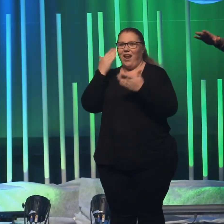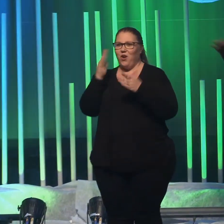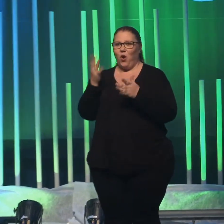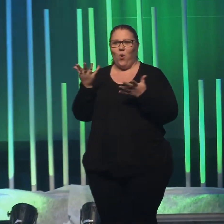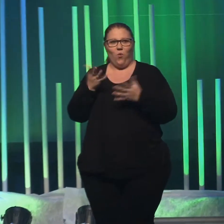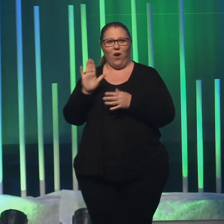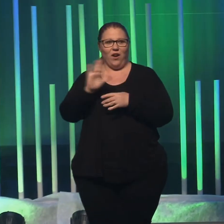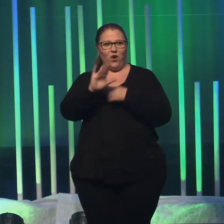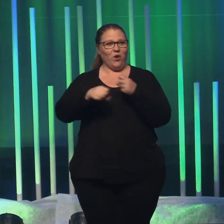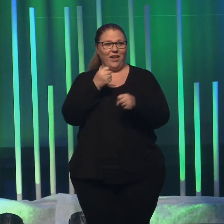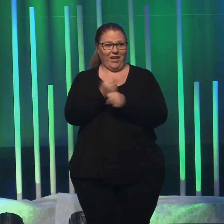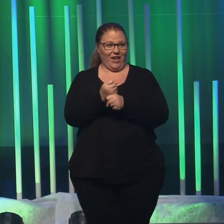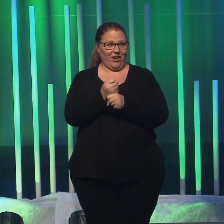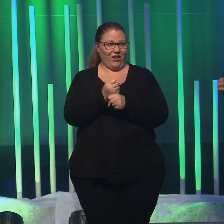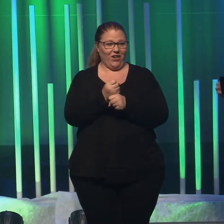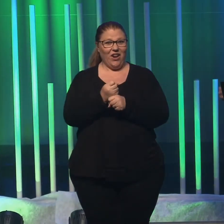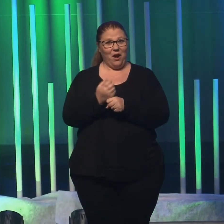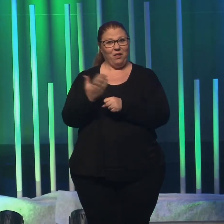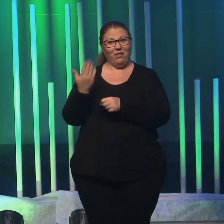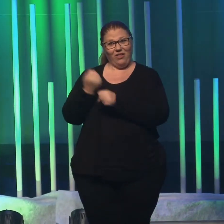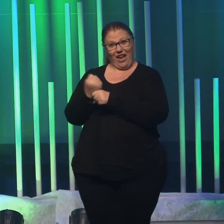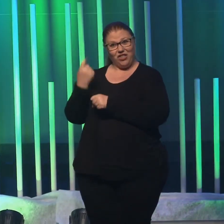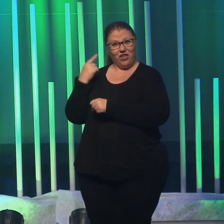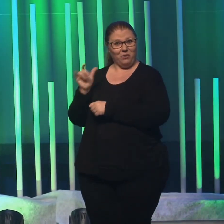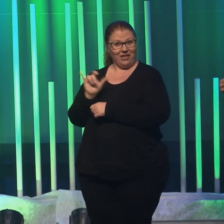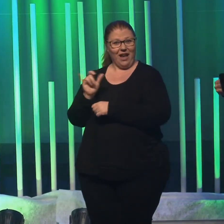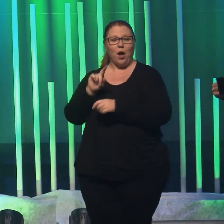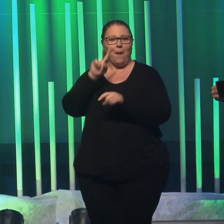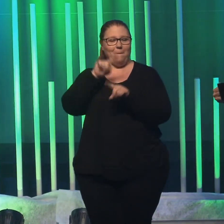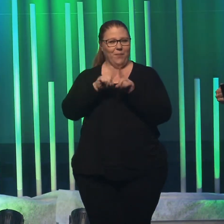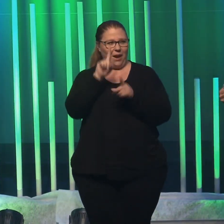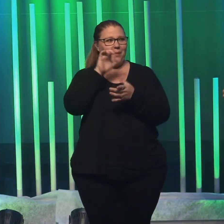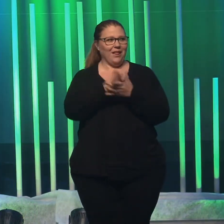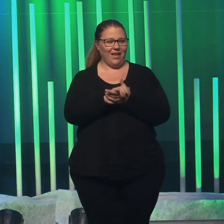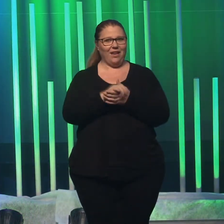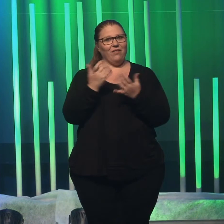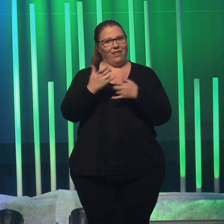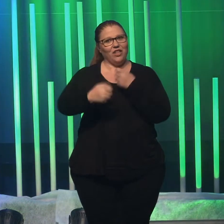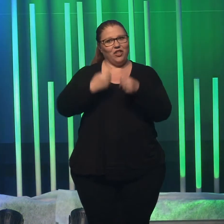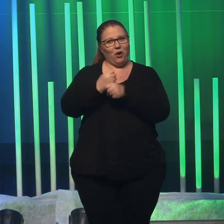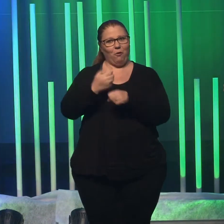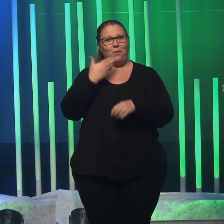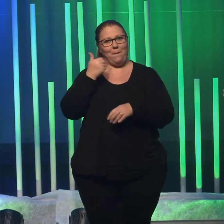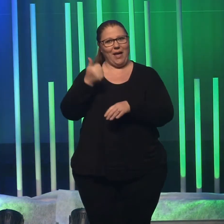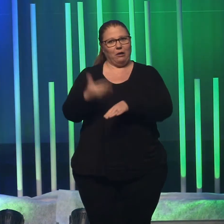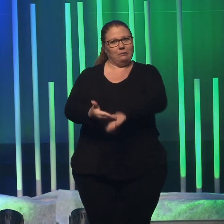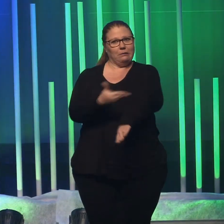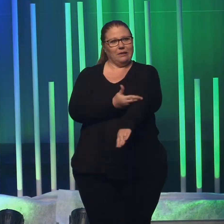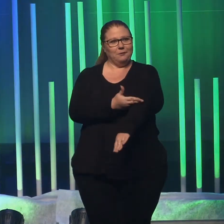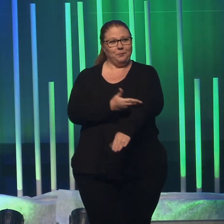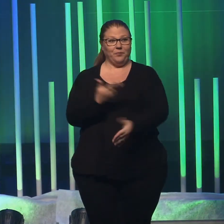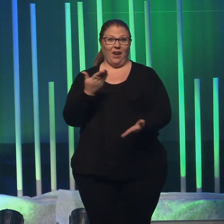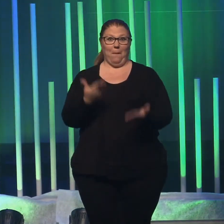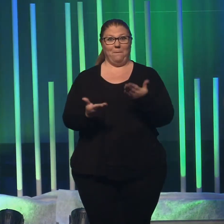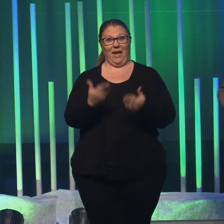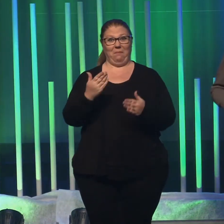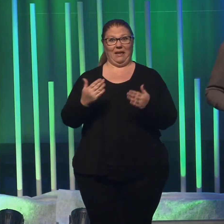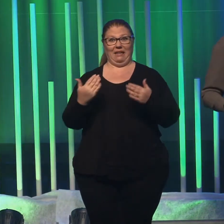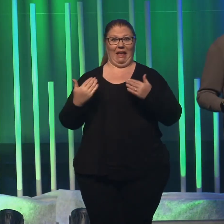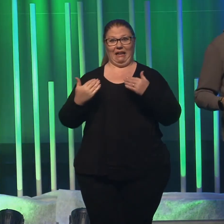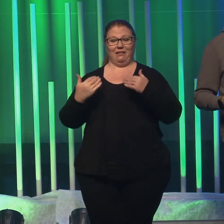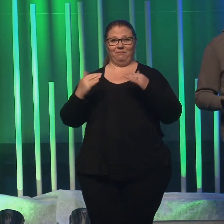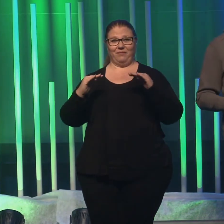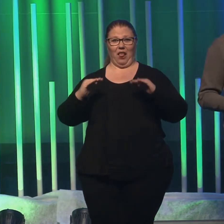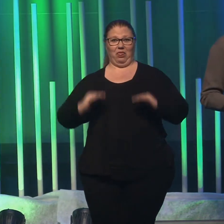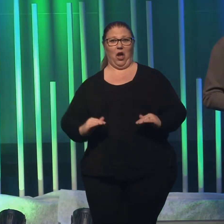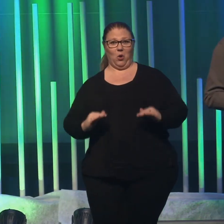your 2022 was like, but I'm believing that your 2023 is going to be better. That might be a low bar. I don't know. But